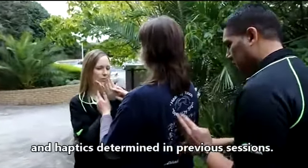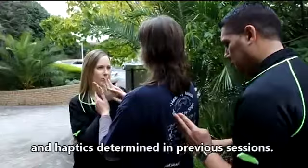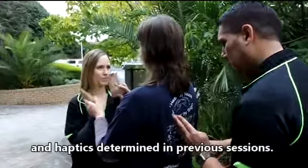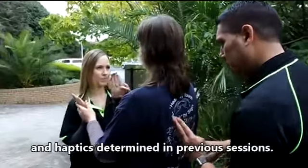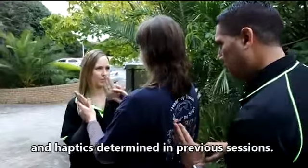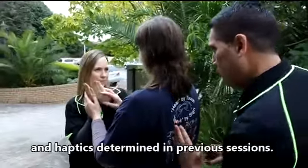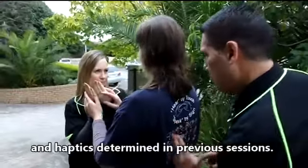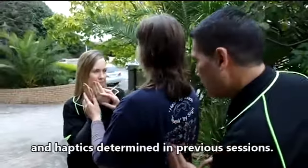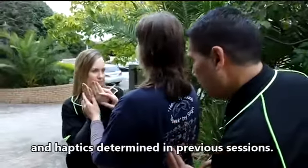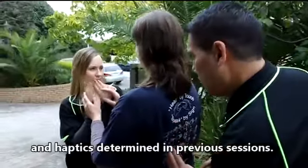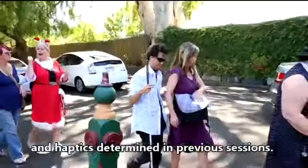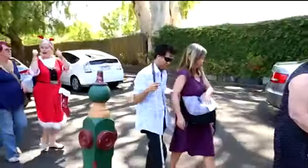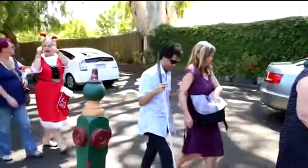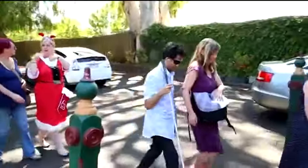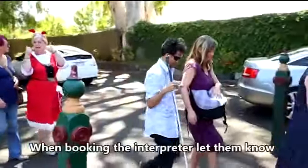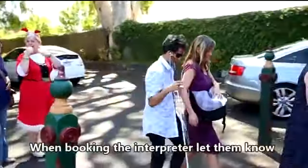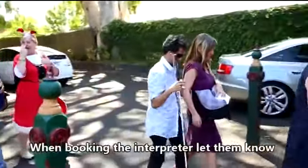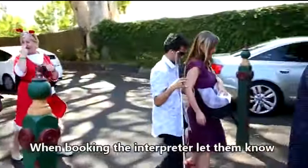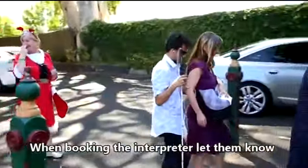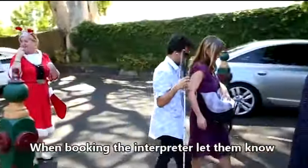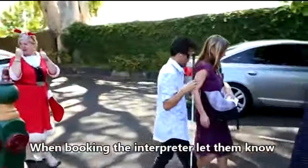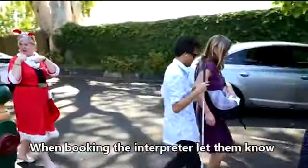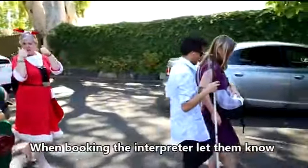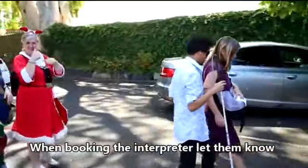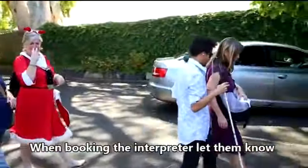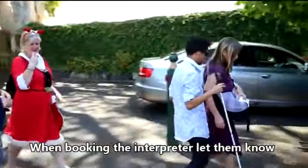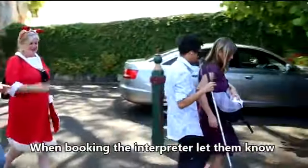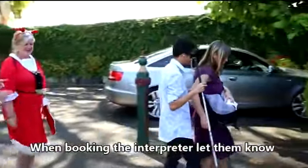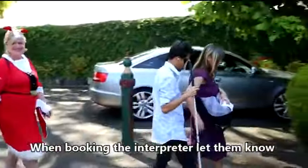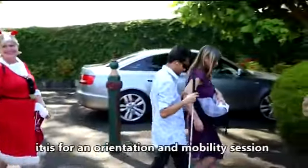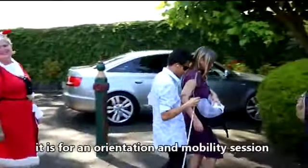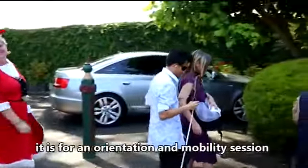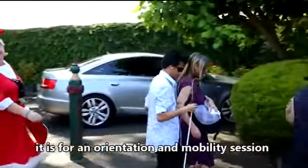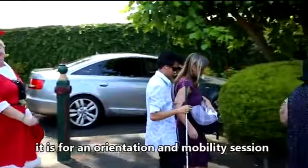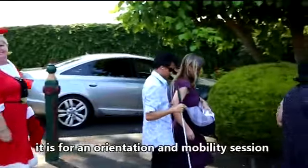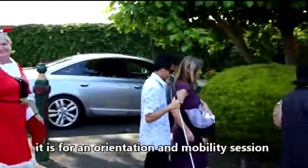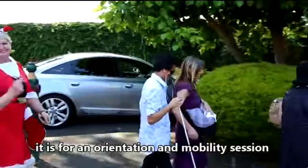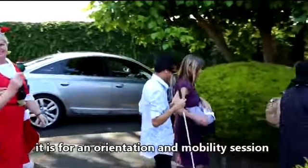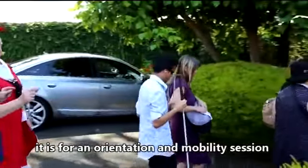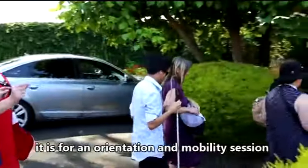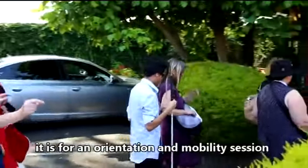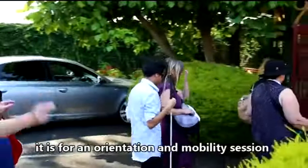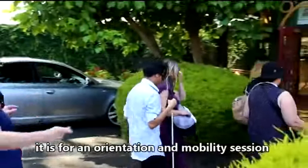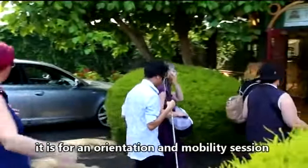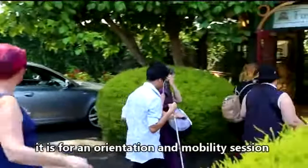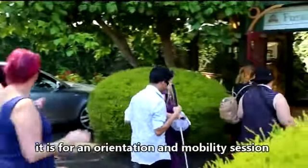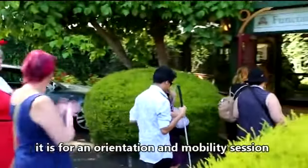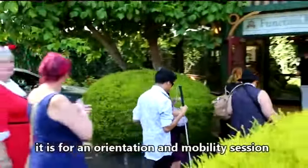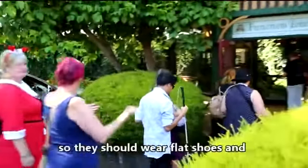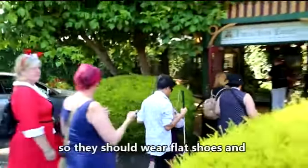previous sessions. When booking the interpreter, let them know it is for an orientation and mobility session, so they should